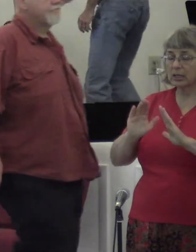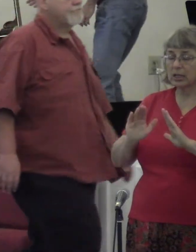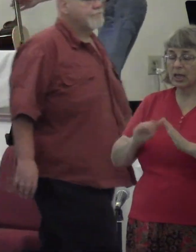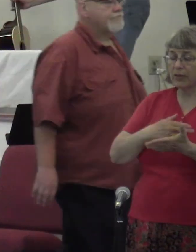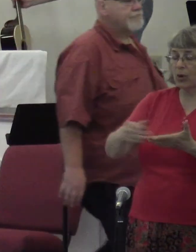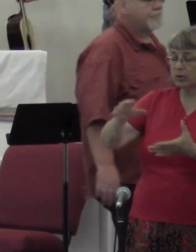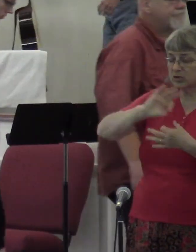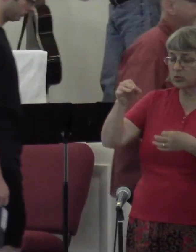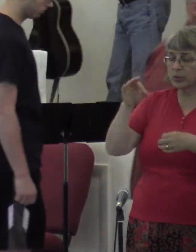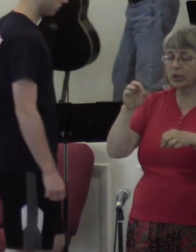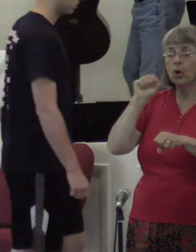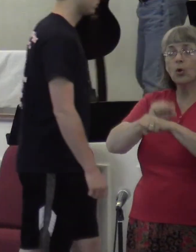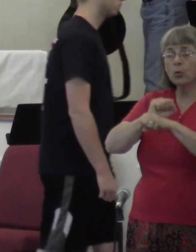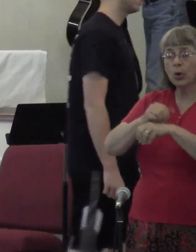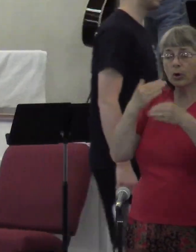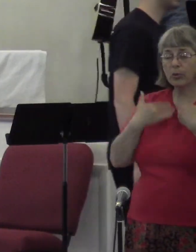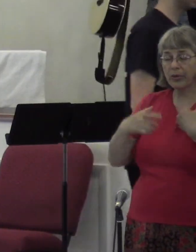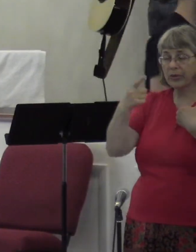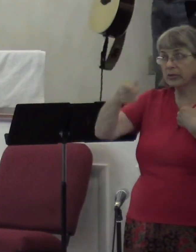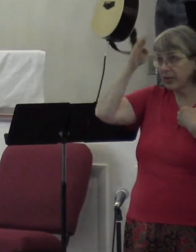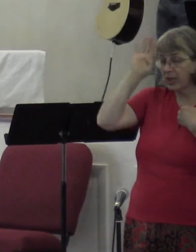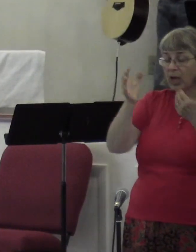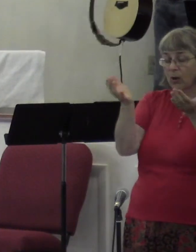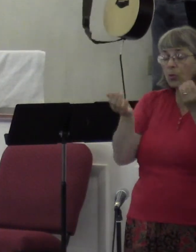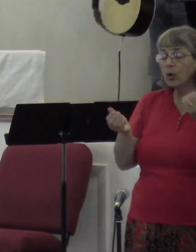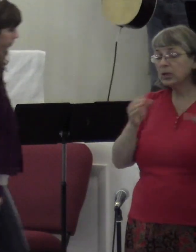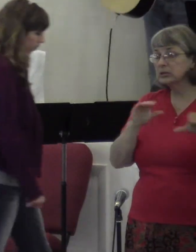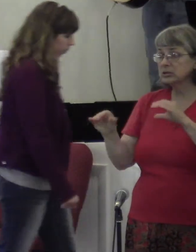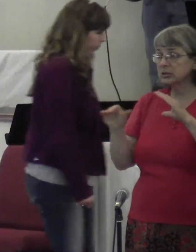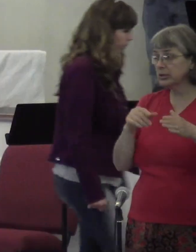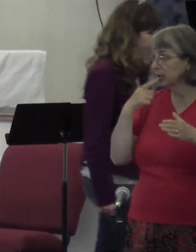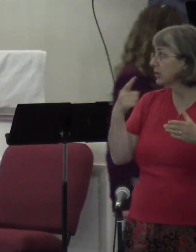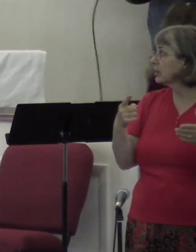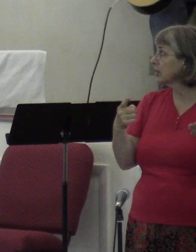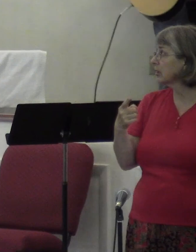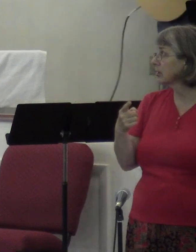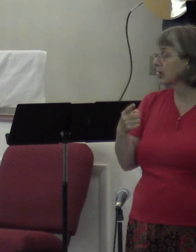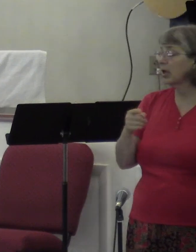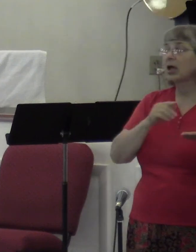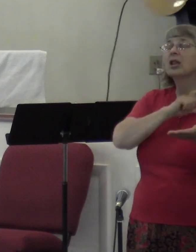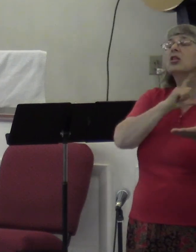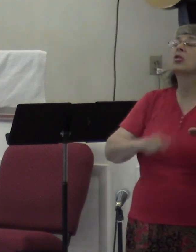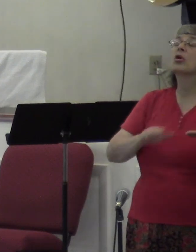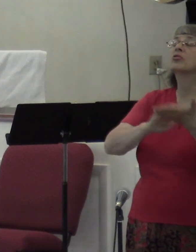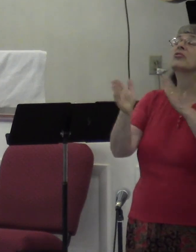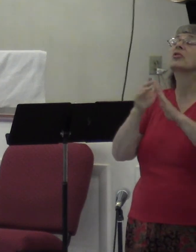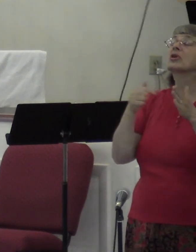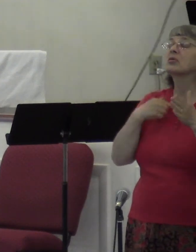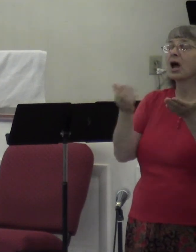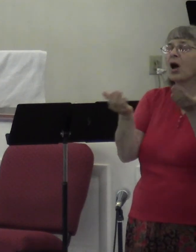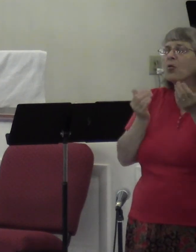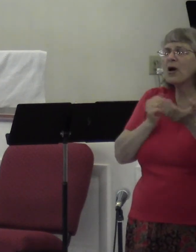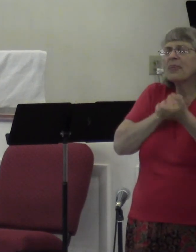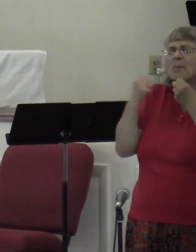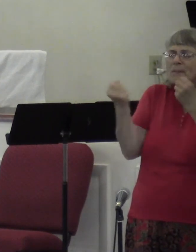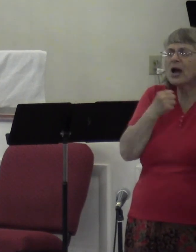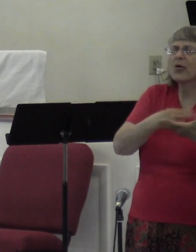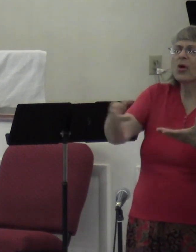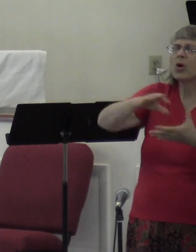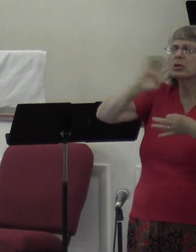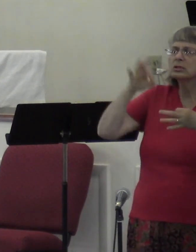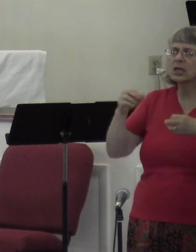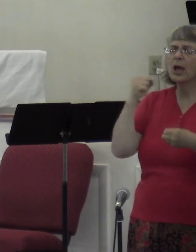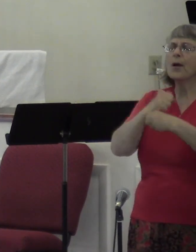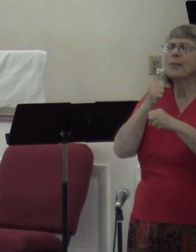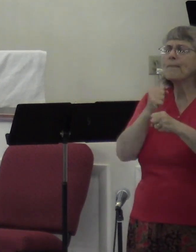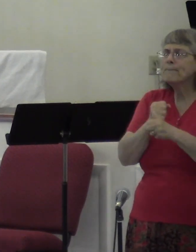to do the work in you that God wants to do. And you'd say, Lord, forgive me. I want the power of the Holy Spirit to